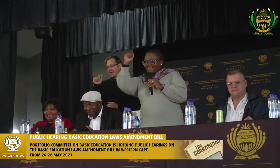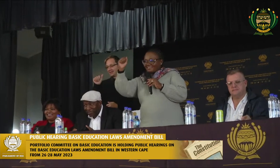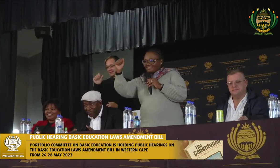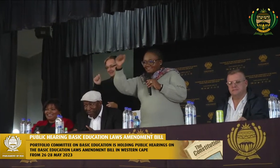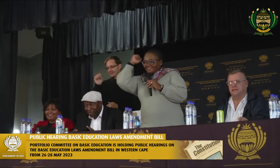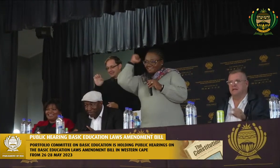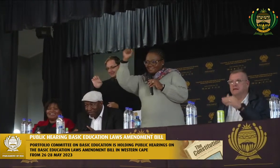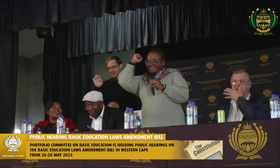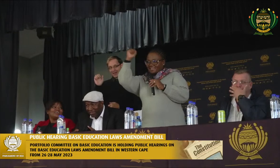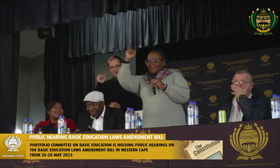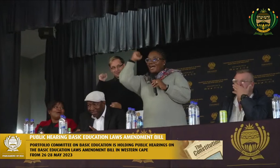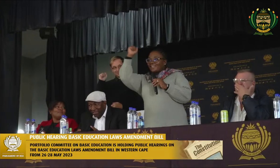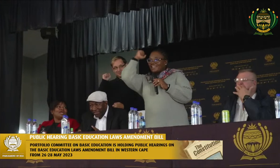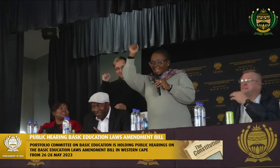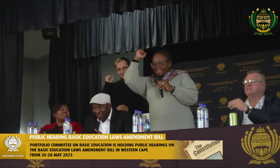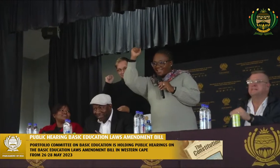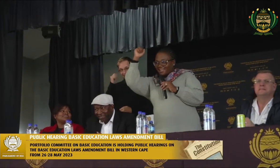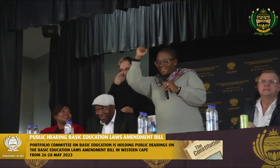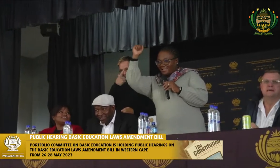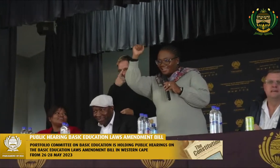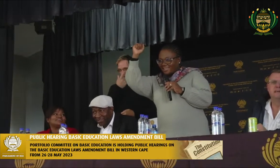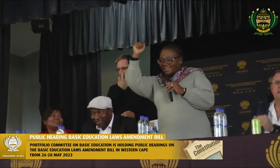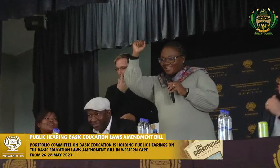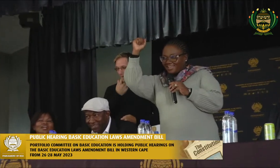Amase. Amanda.